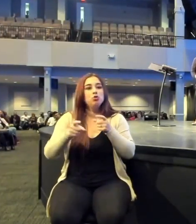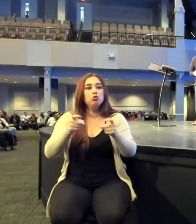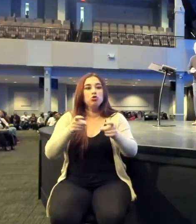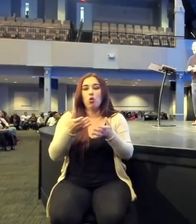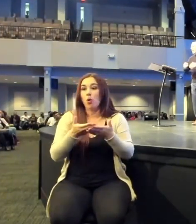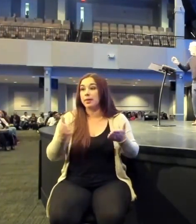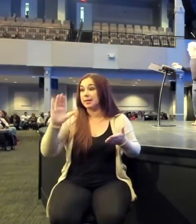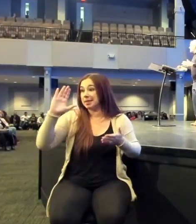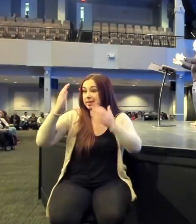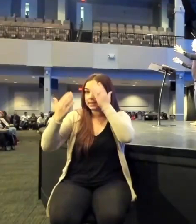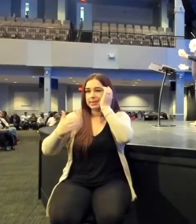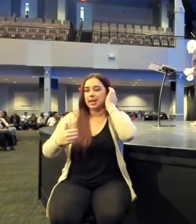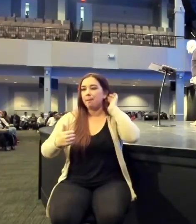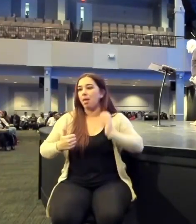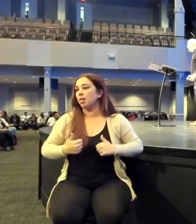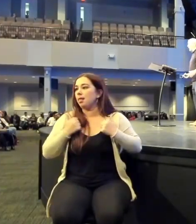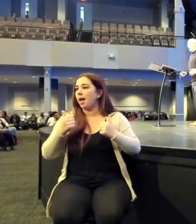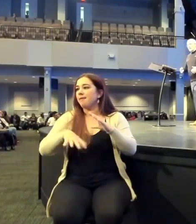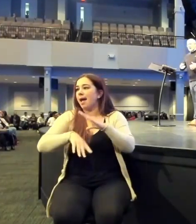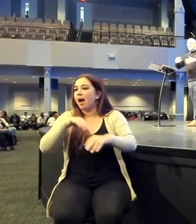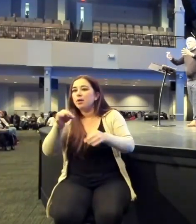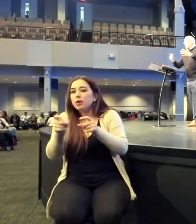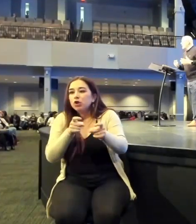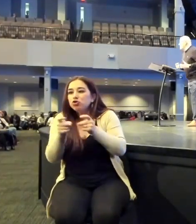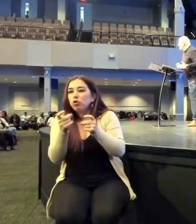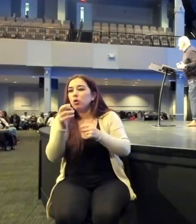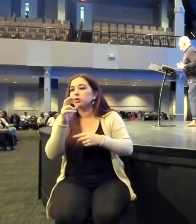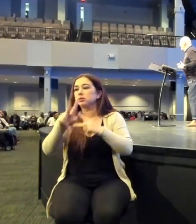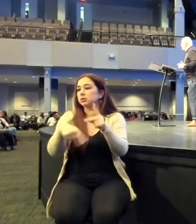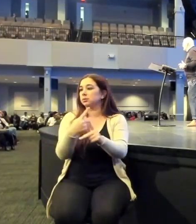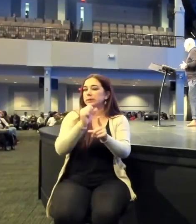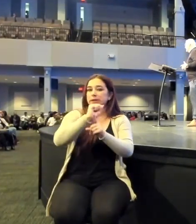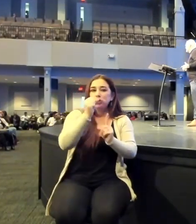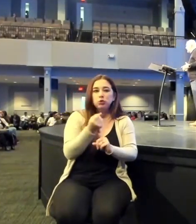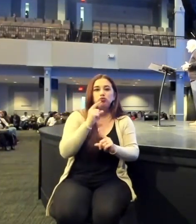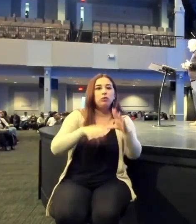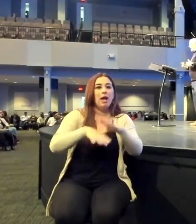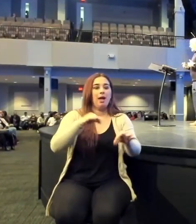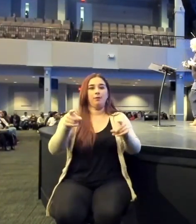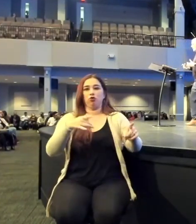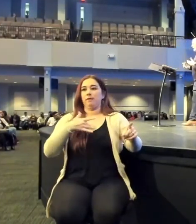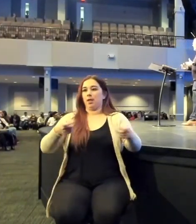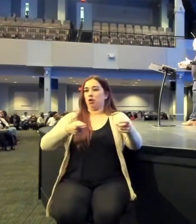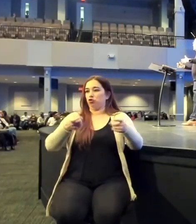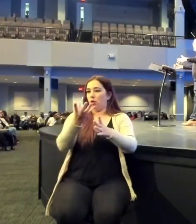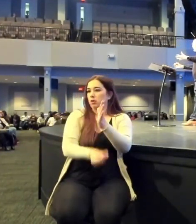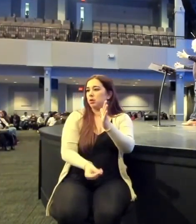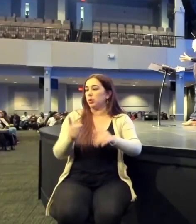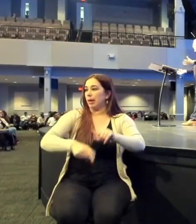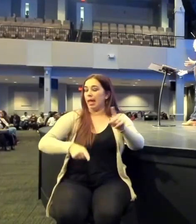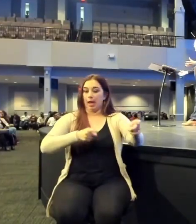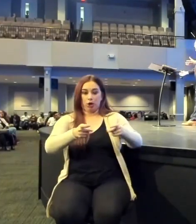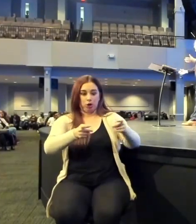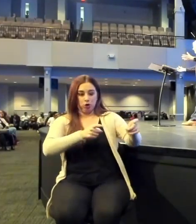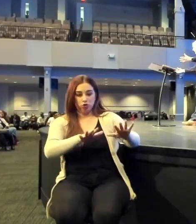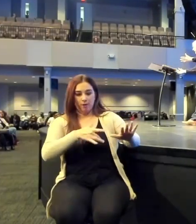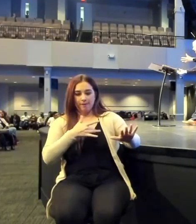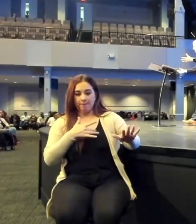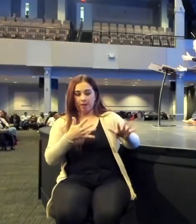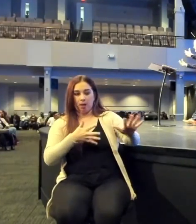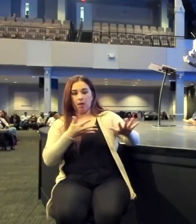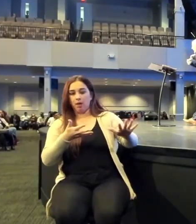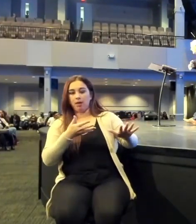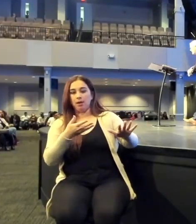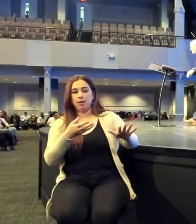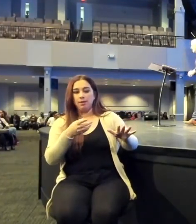around you. It seems like life is getting out of control or some situation is getting out of control. And so you can't control it any longer. You're